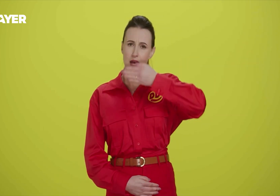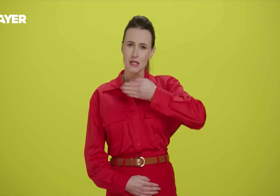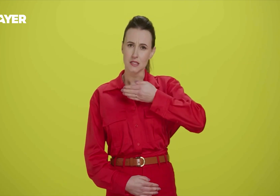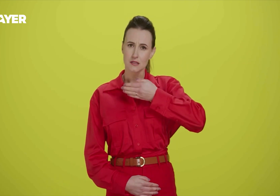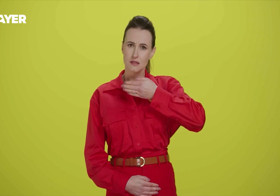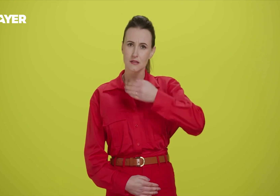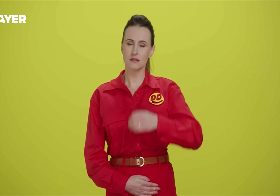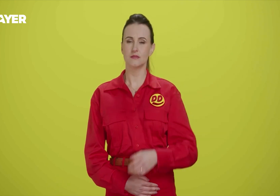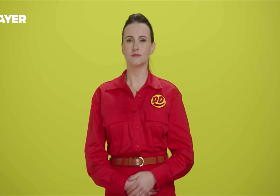Sad.